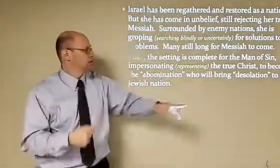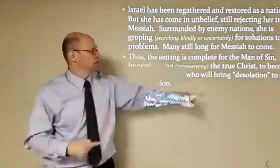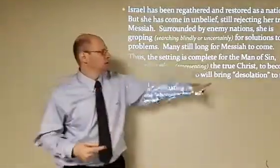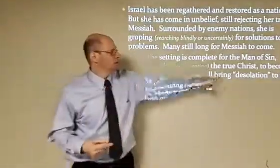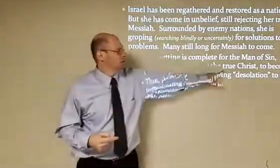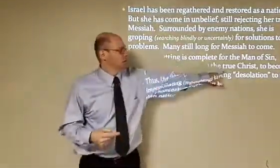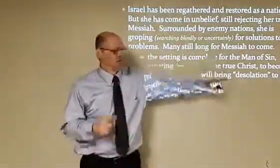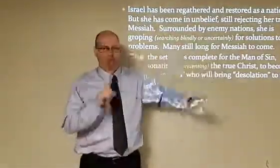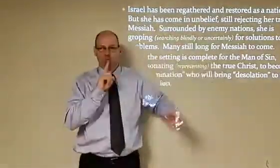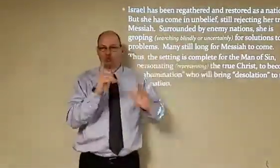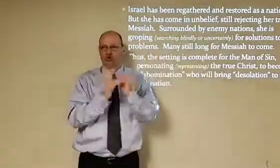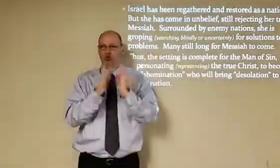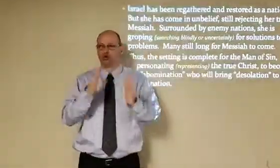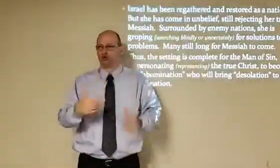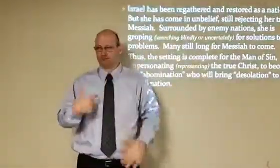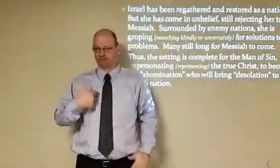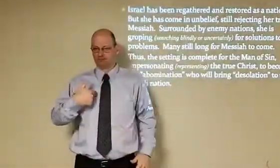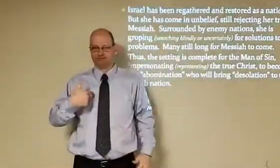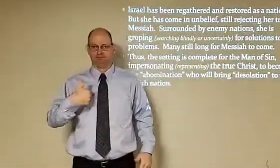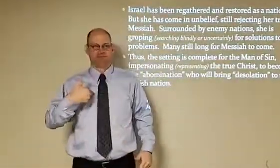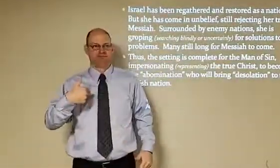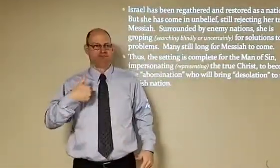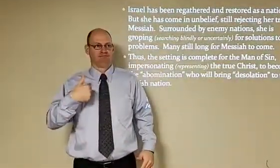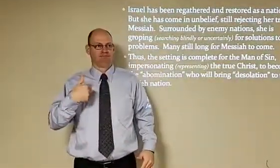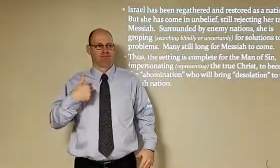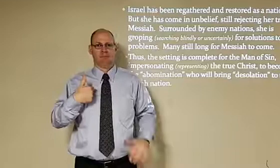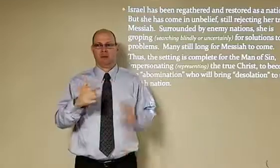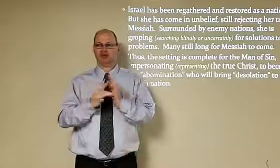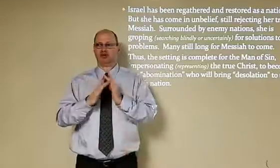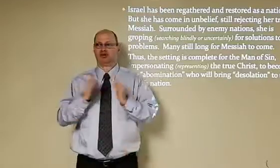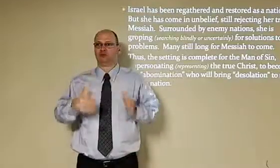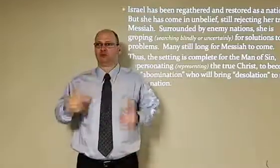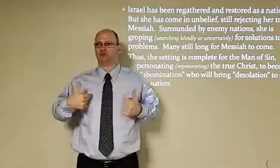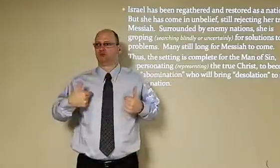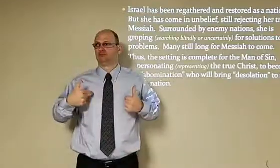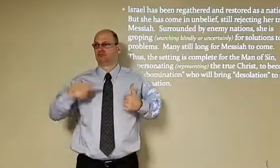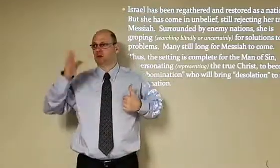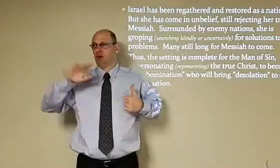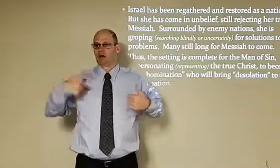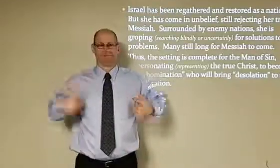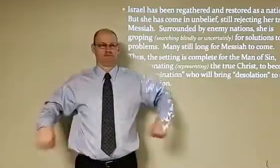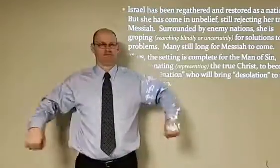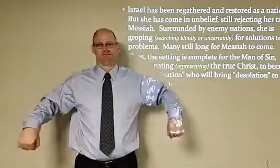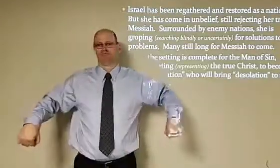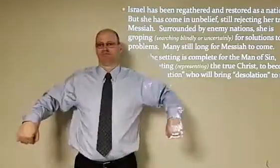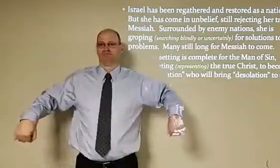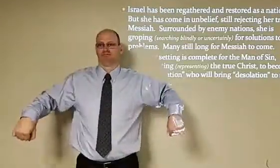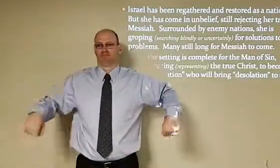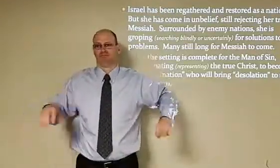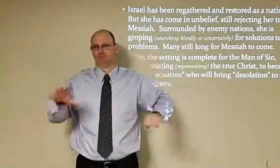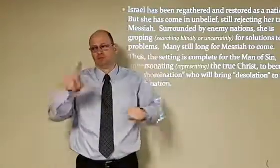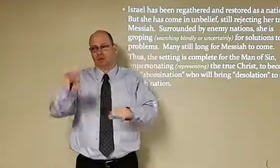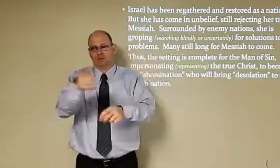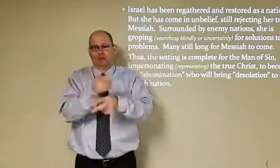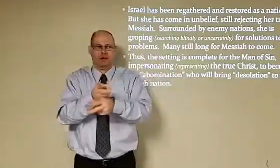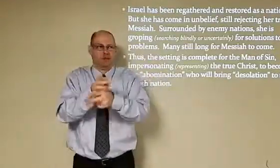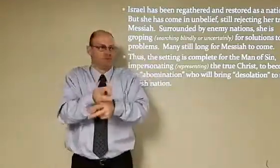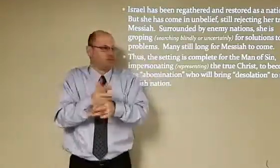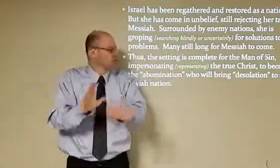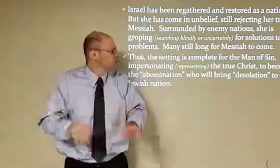And he will be impersonating or representing, being a false, image, that he is the true